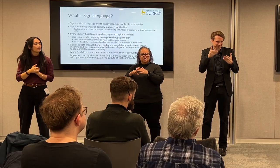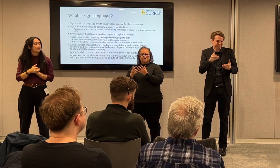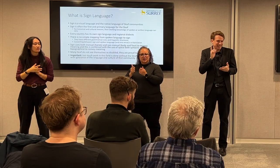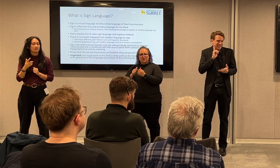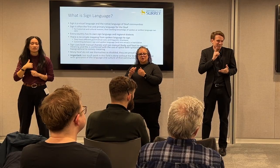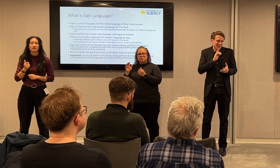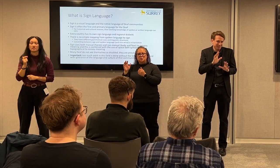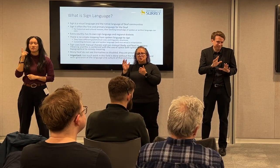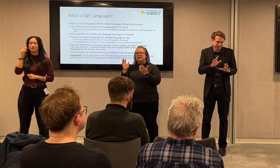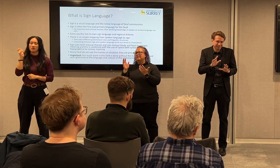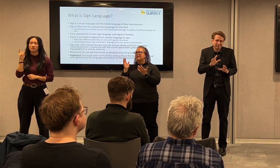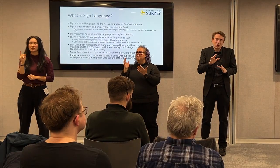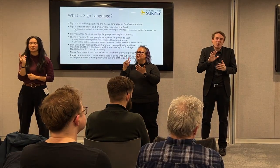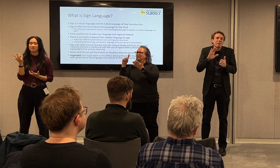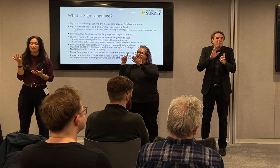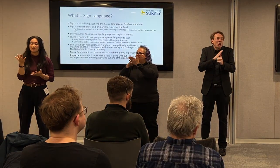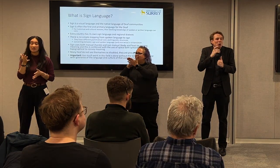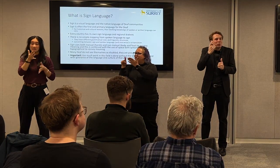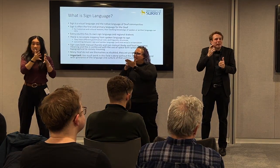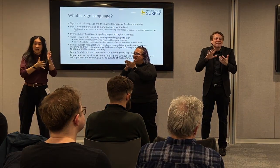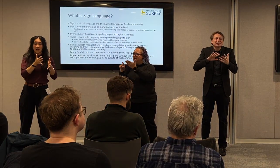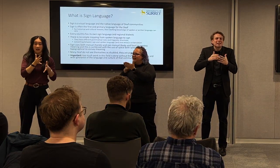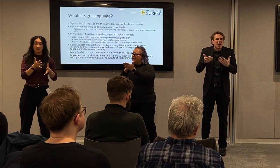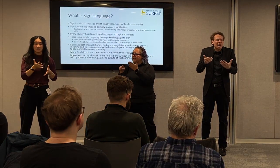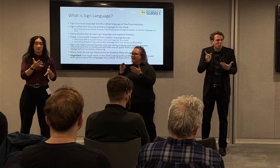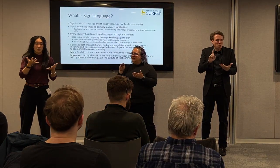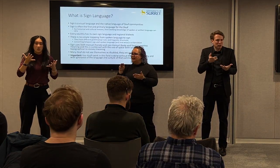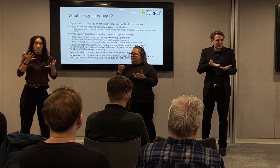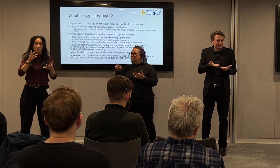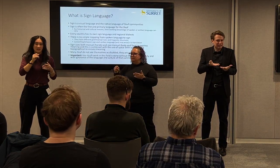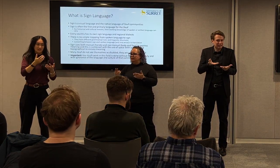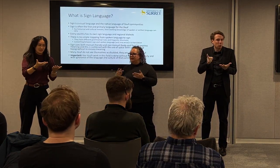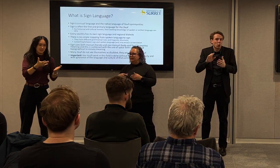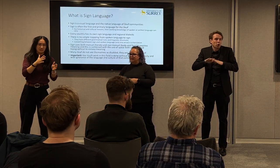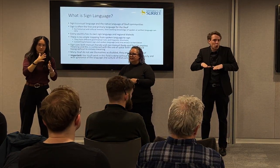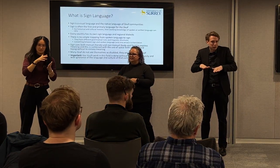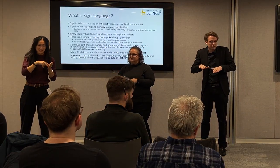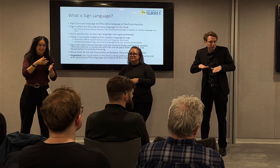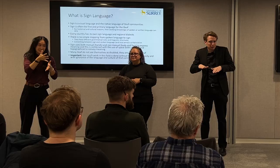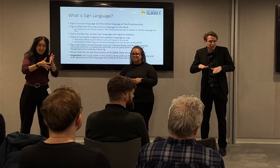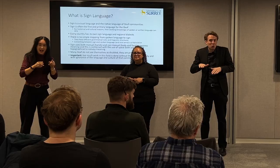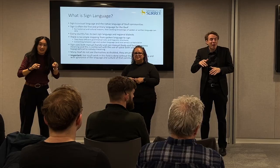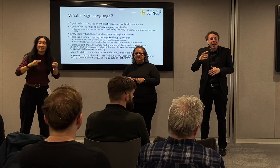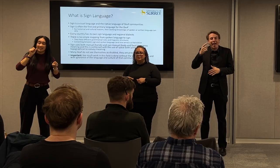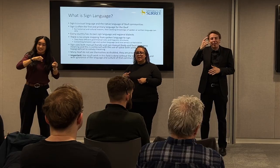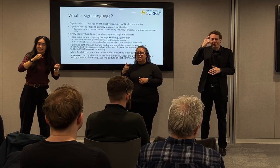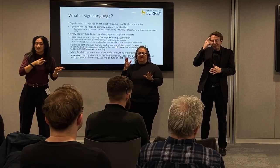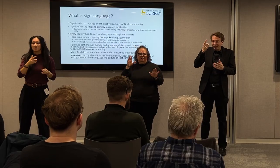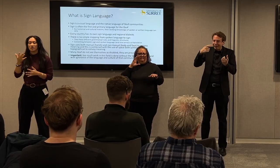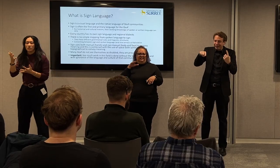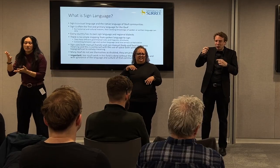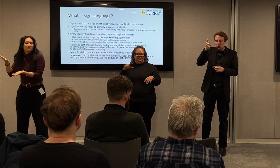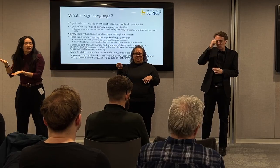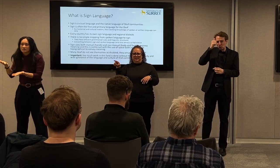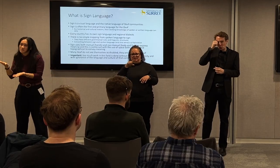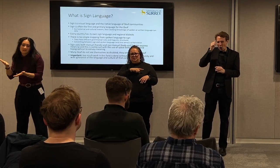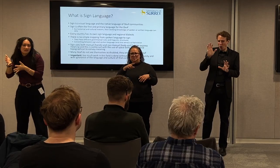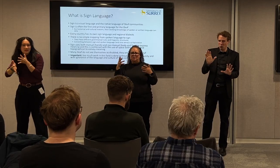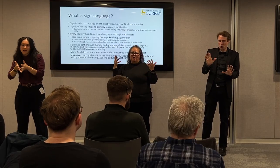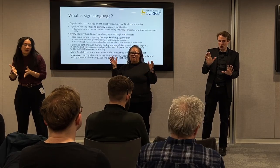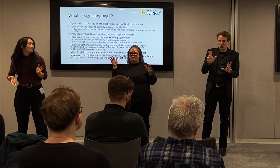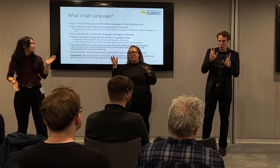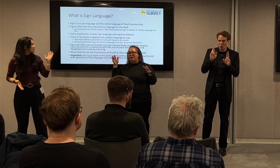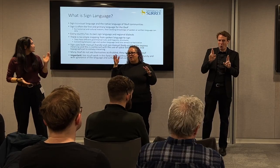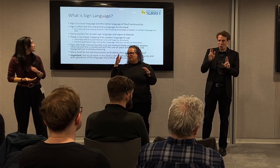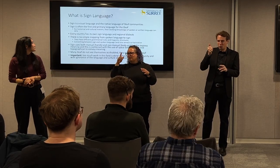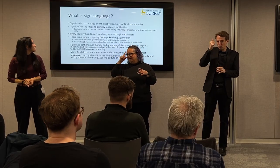some myths. So what sign is and what sign isn't. I'm guessing I'm preaching to the converted because everybody here is either a